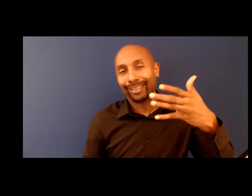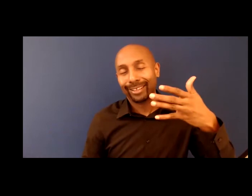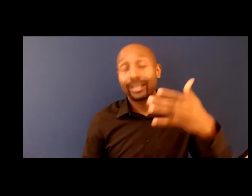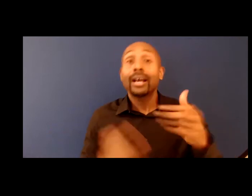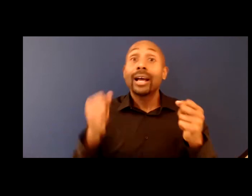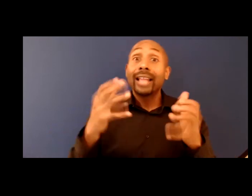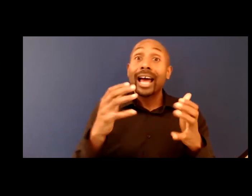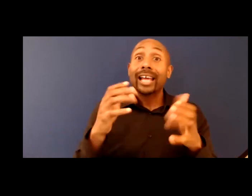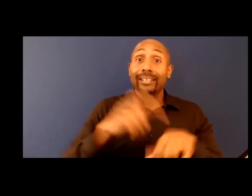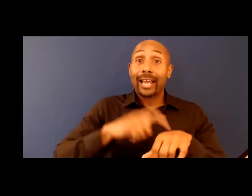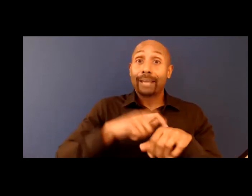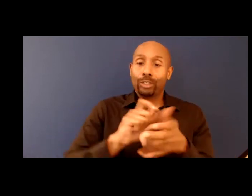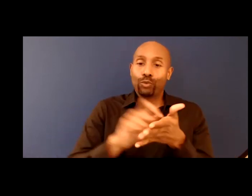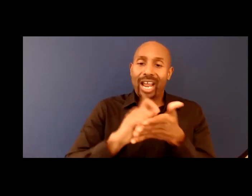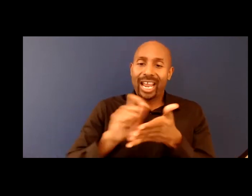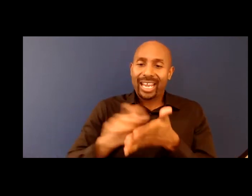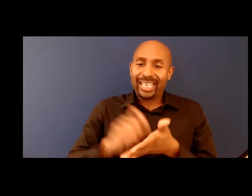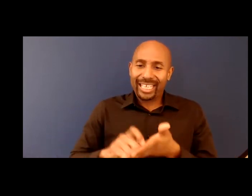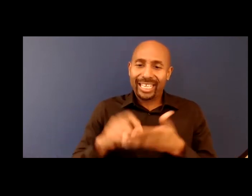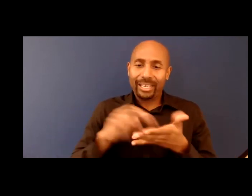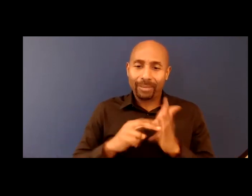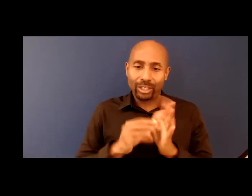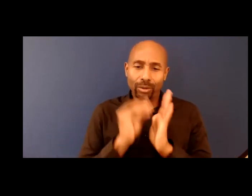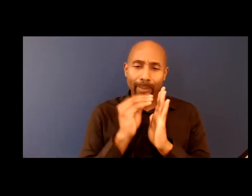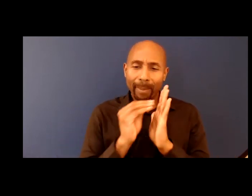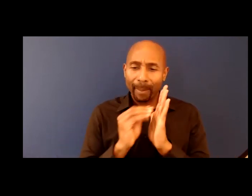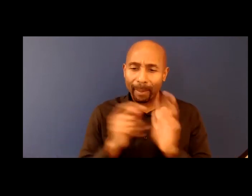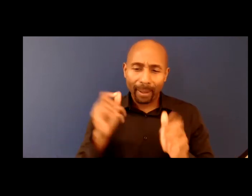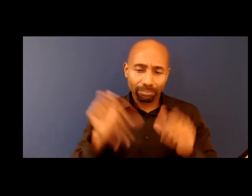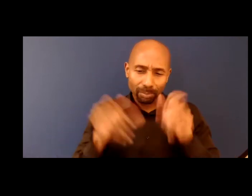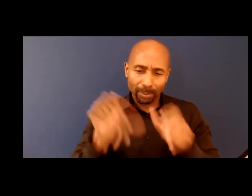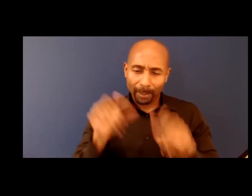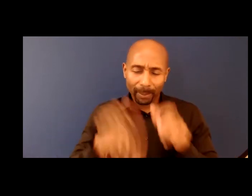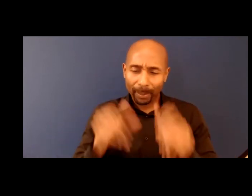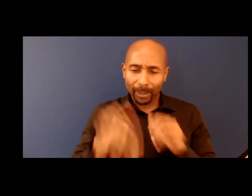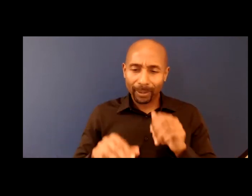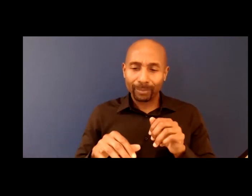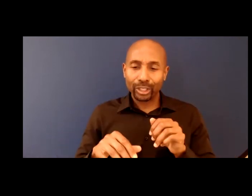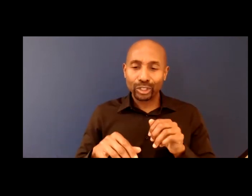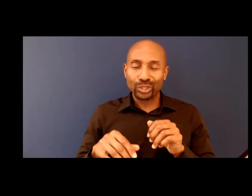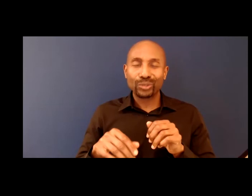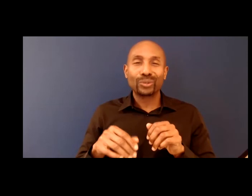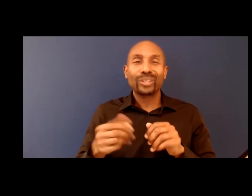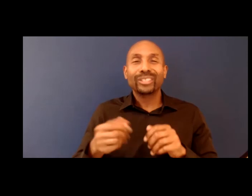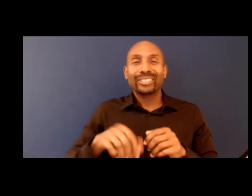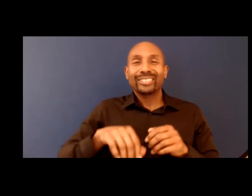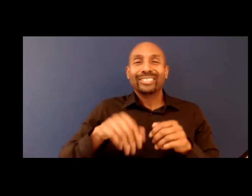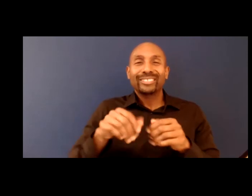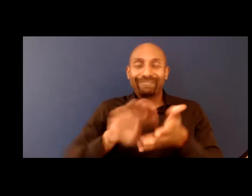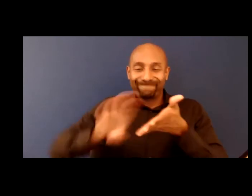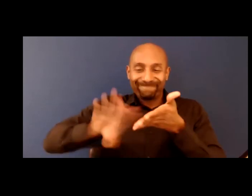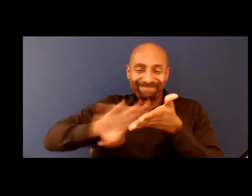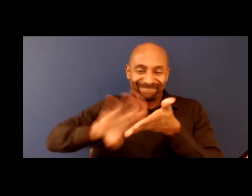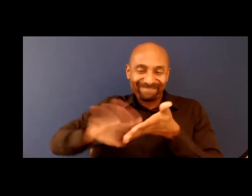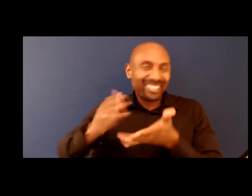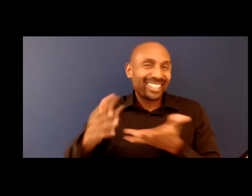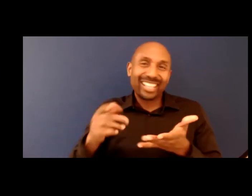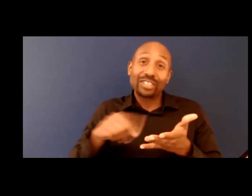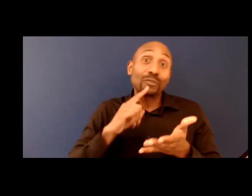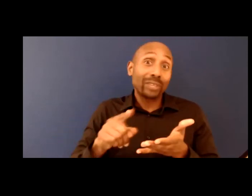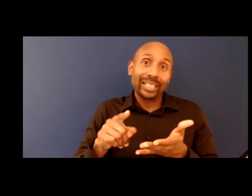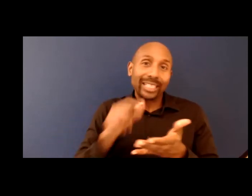quick writing, so that you can start telling yourself what you really wanted, inviting